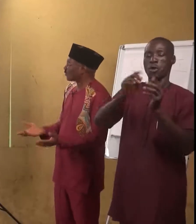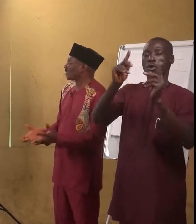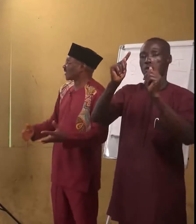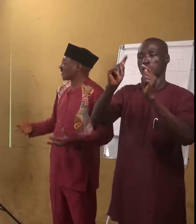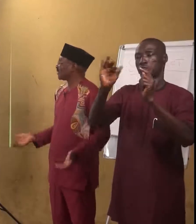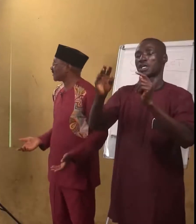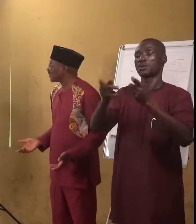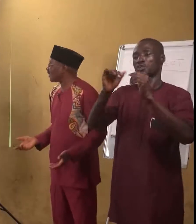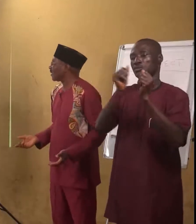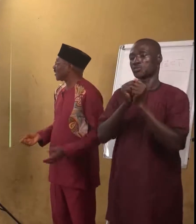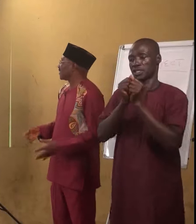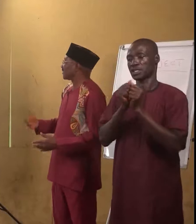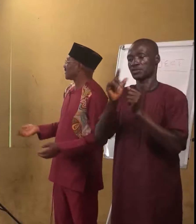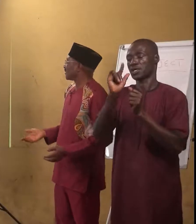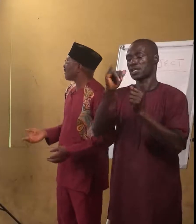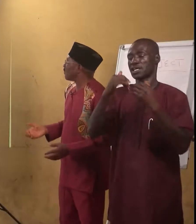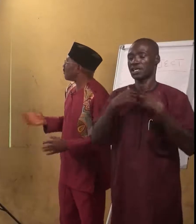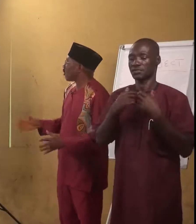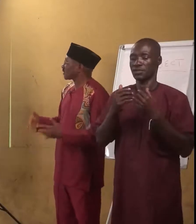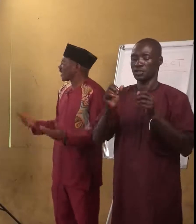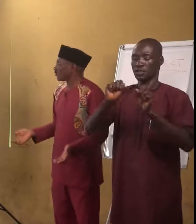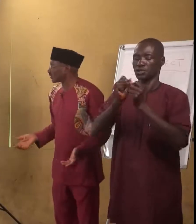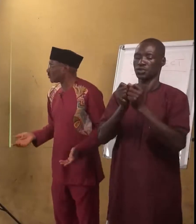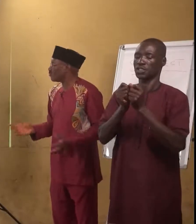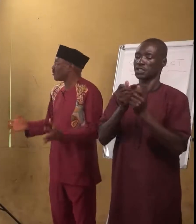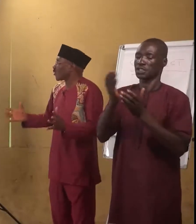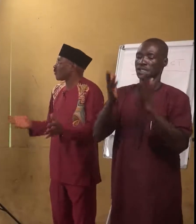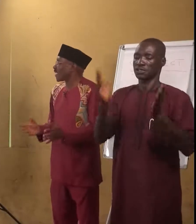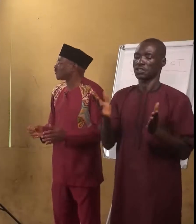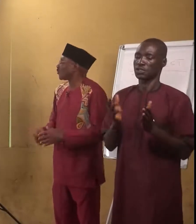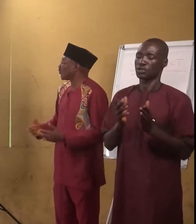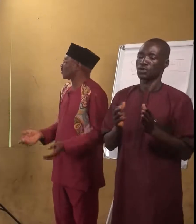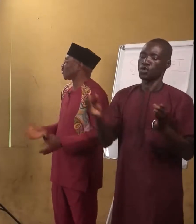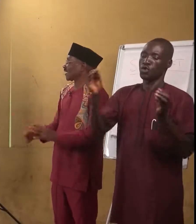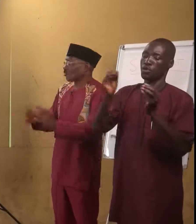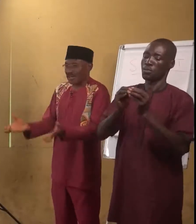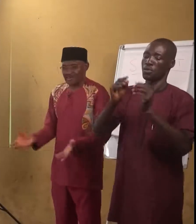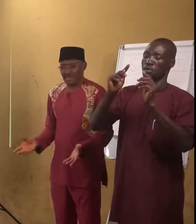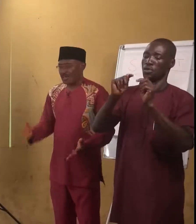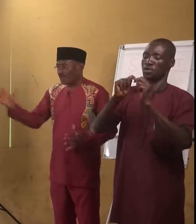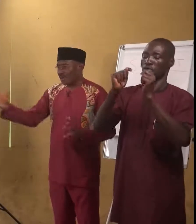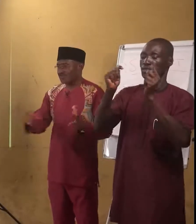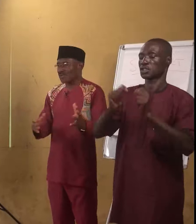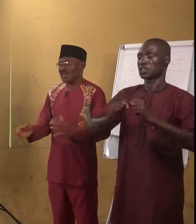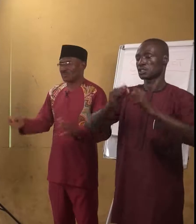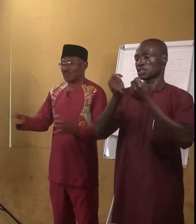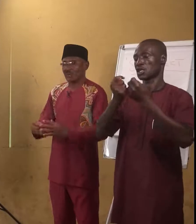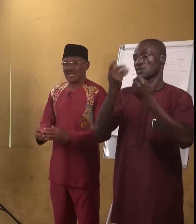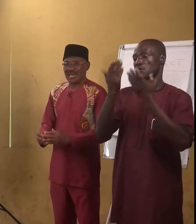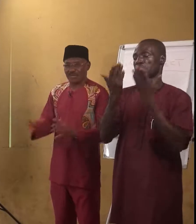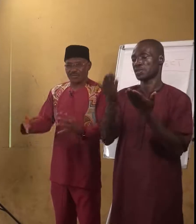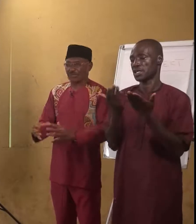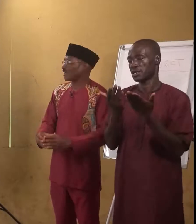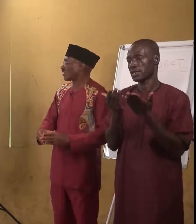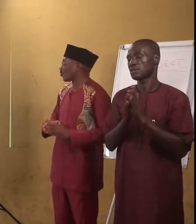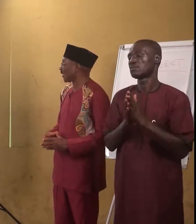have social services. In city, more towns may be combined to function as one. You have 2 towns come together